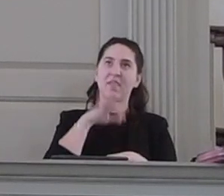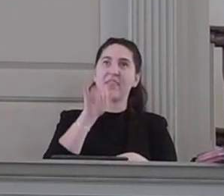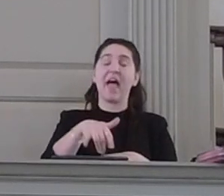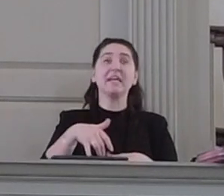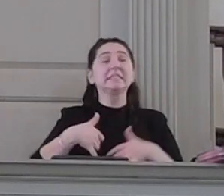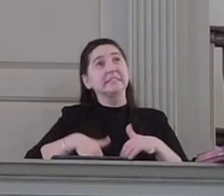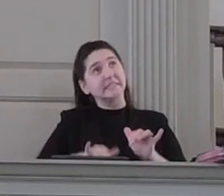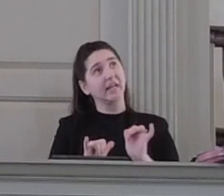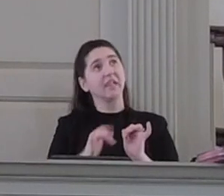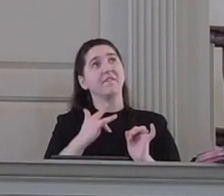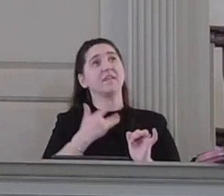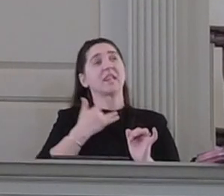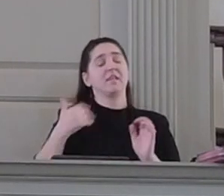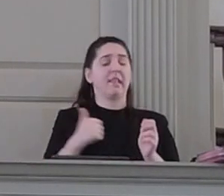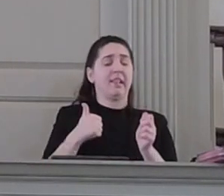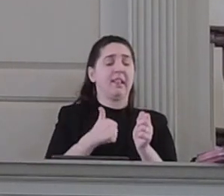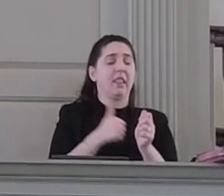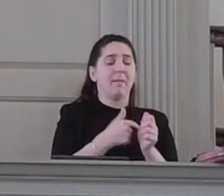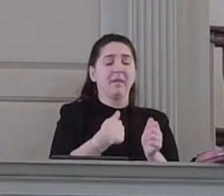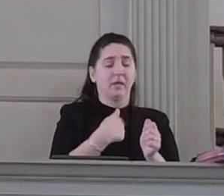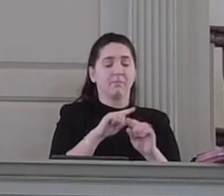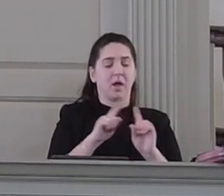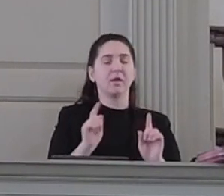followed me.